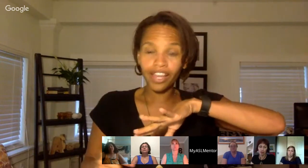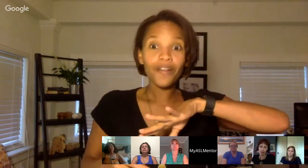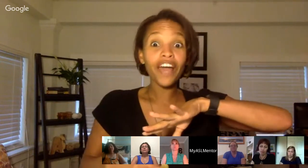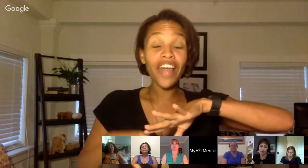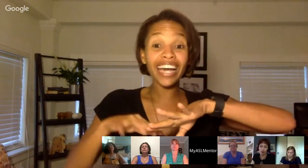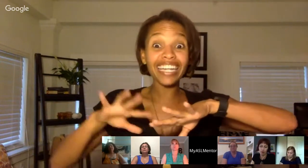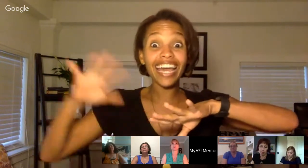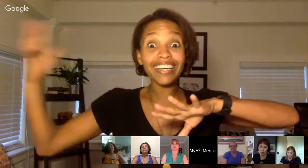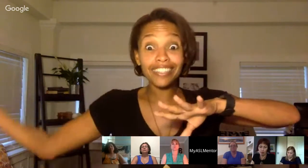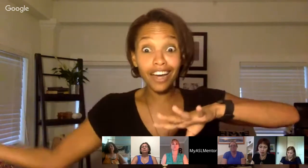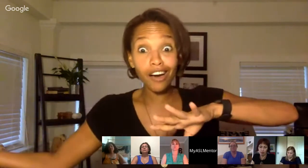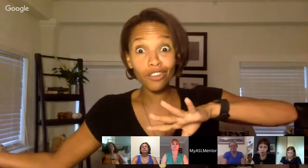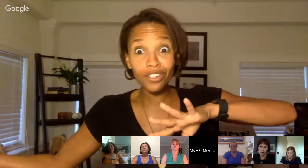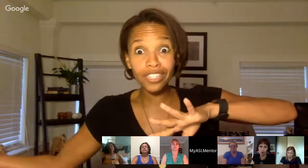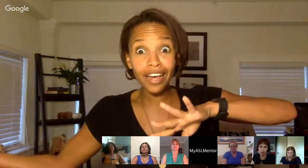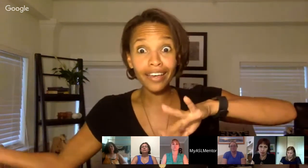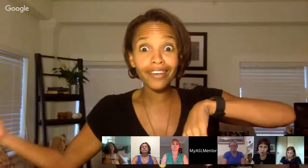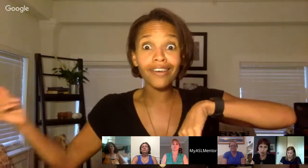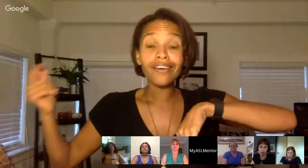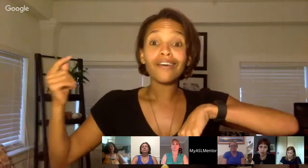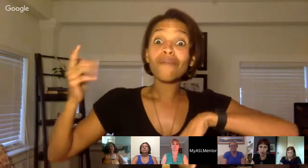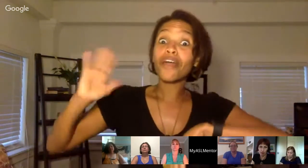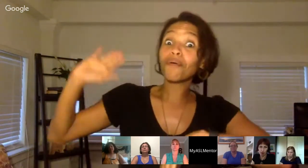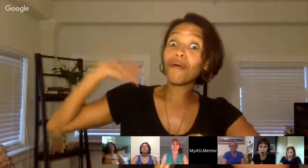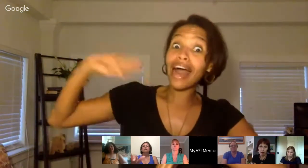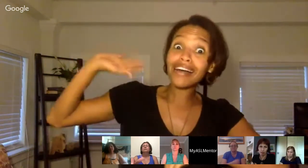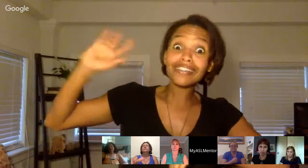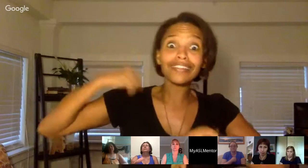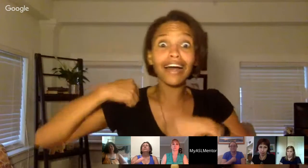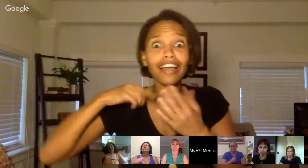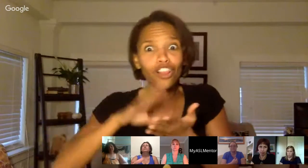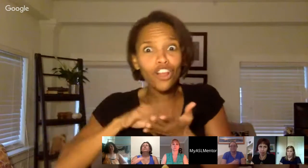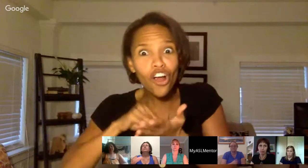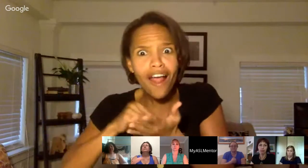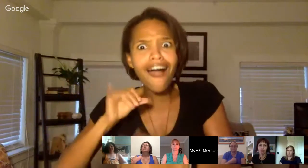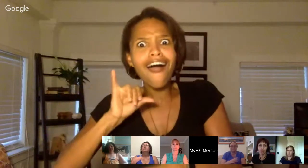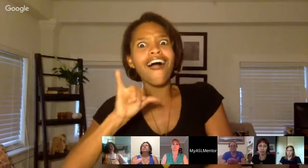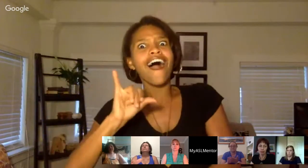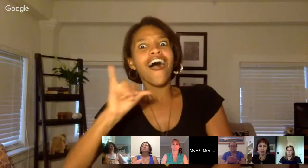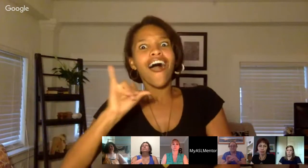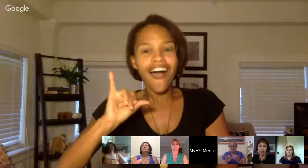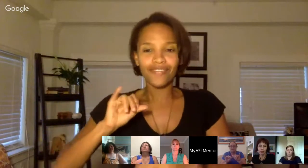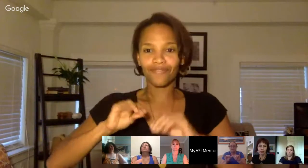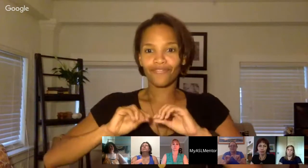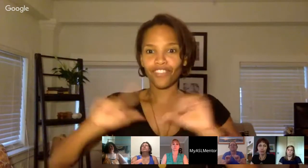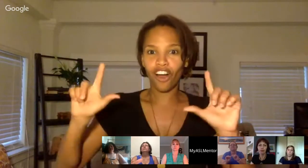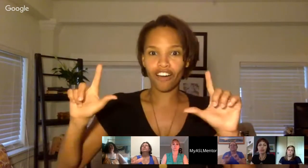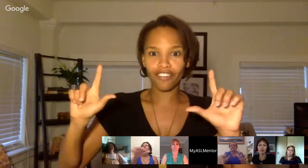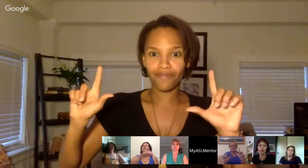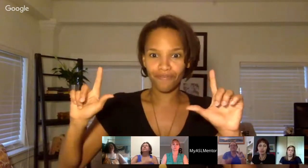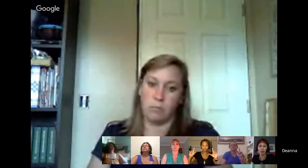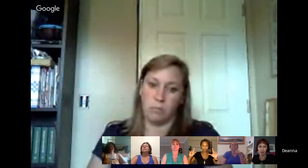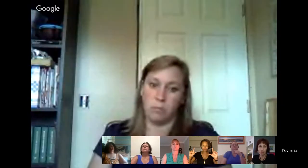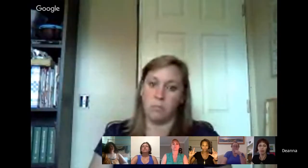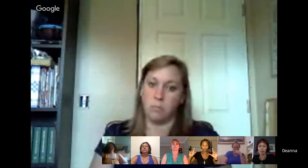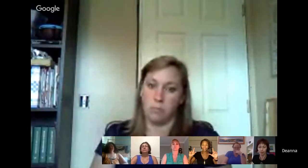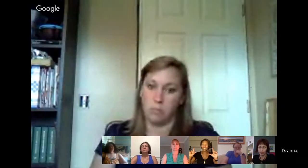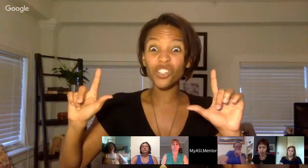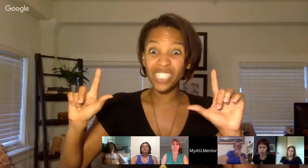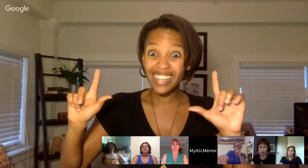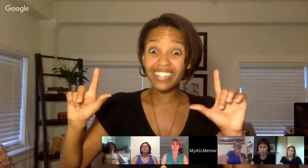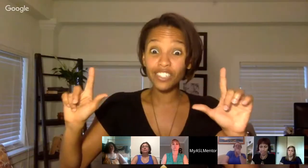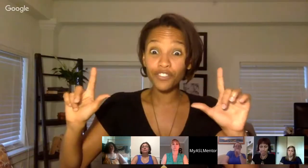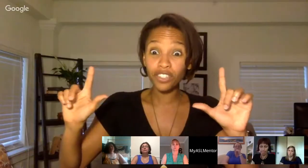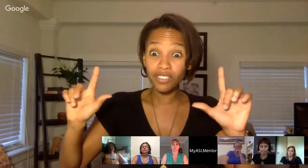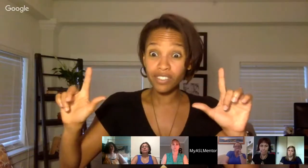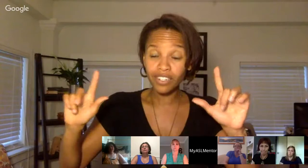okay? And that in ASL looks like past, I blog. Okay,